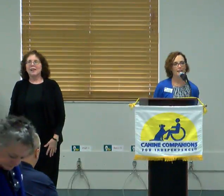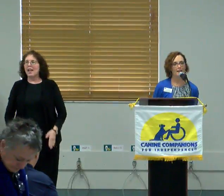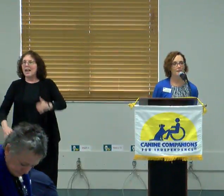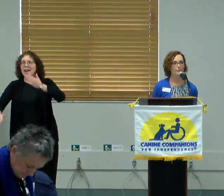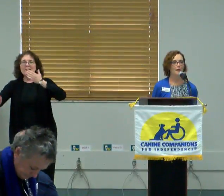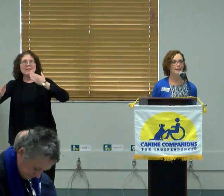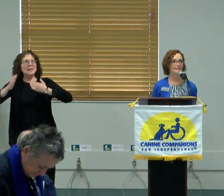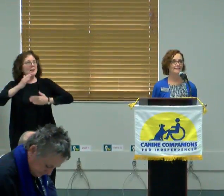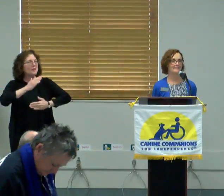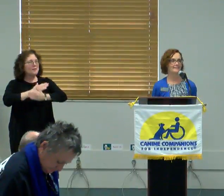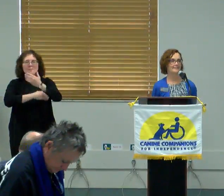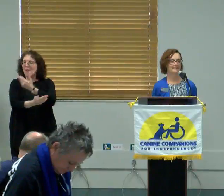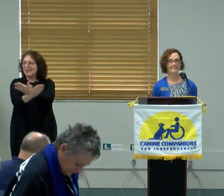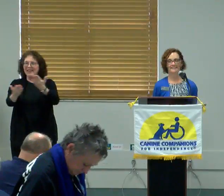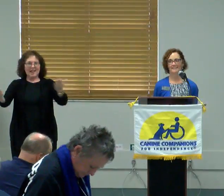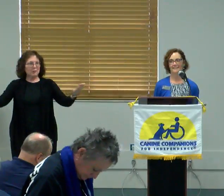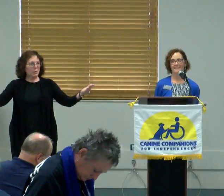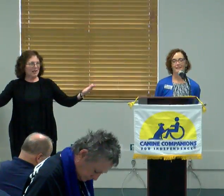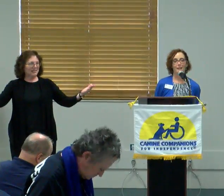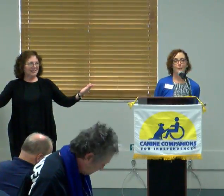Good morning, everyone.